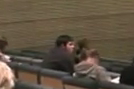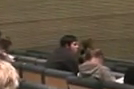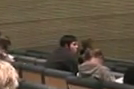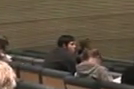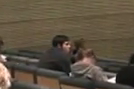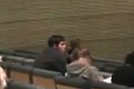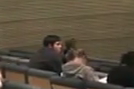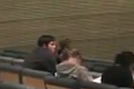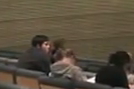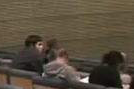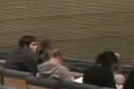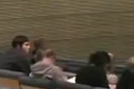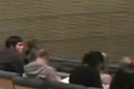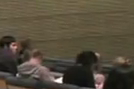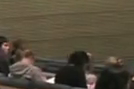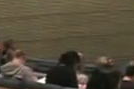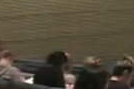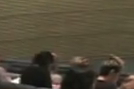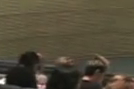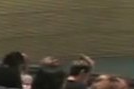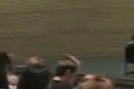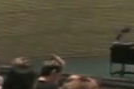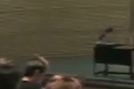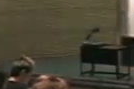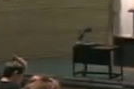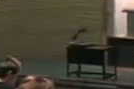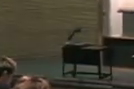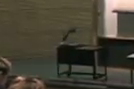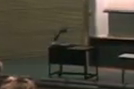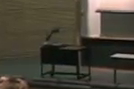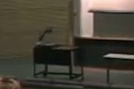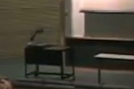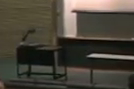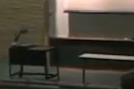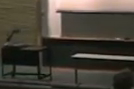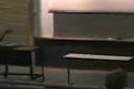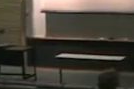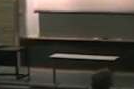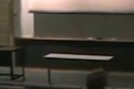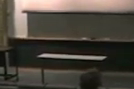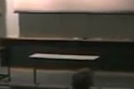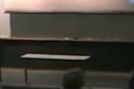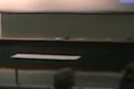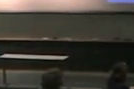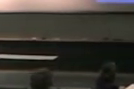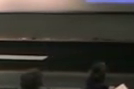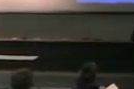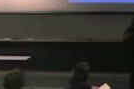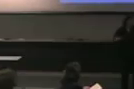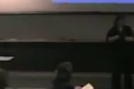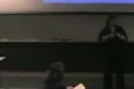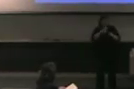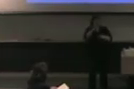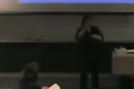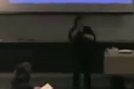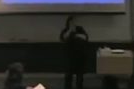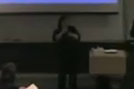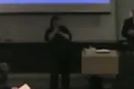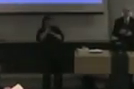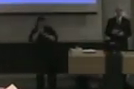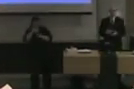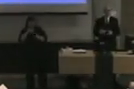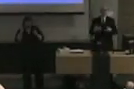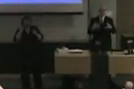a conclusion that you need more education than just using an interpreter, using a CDI or a communication